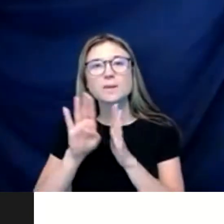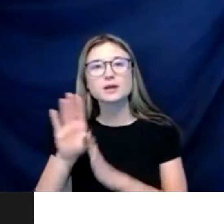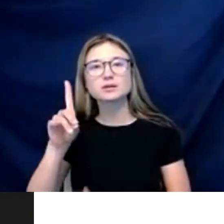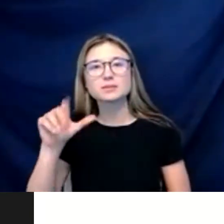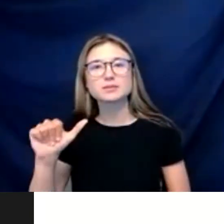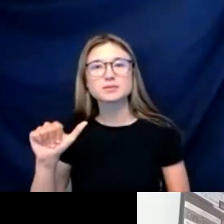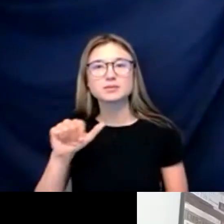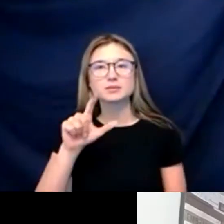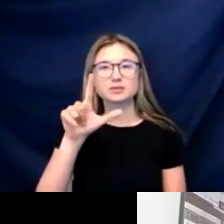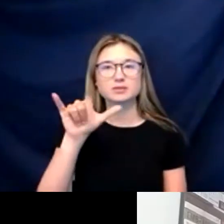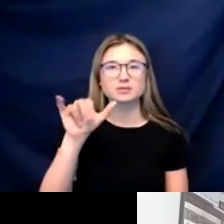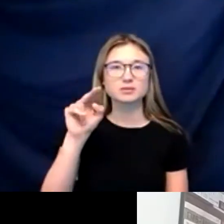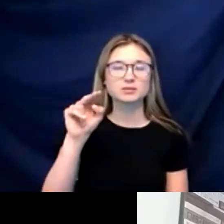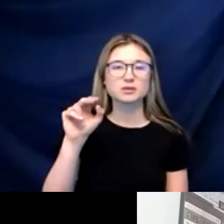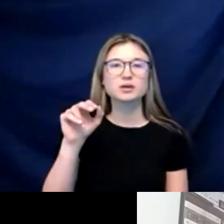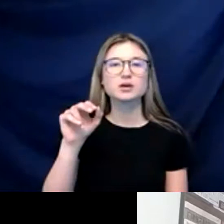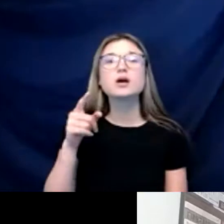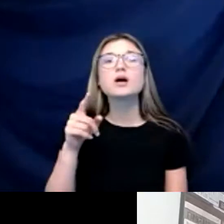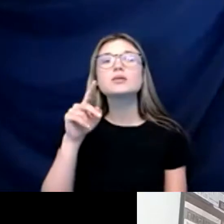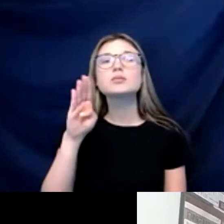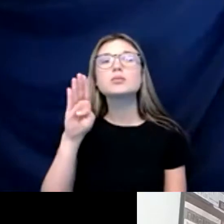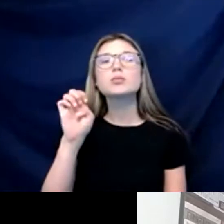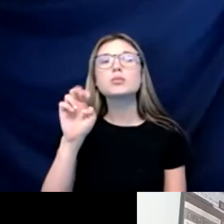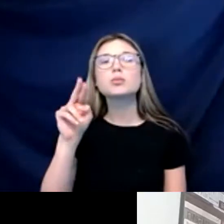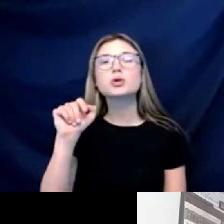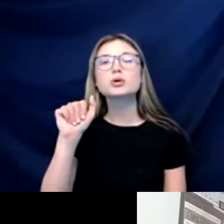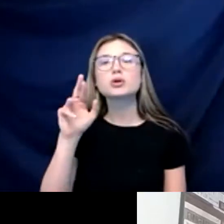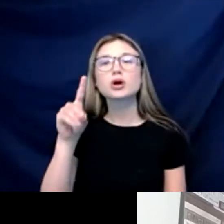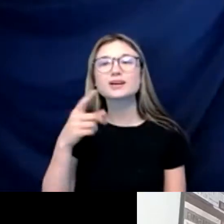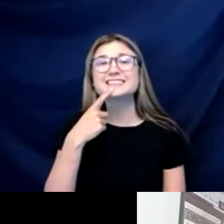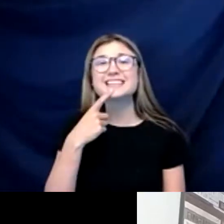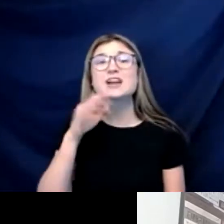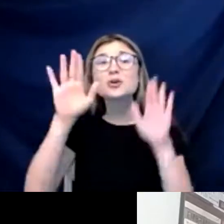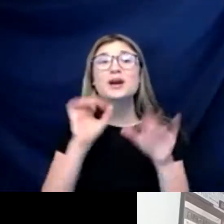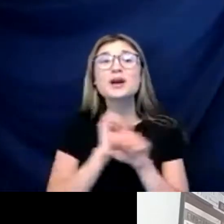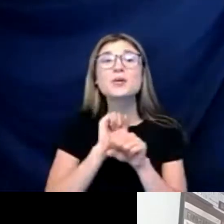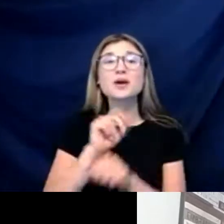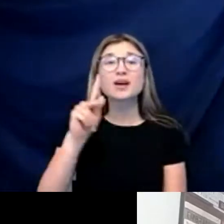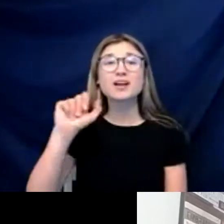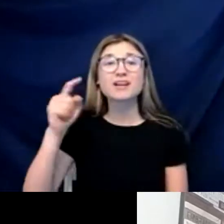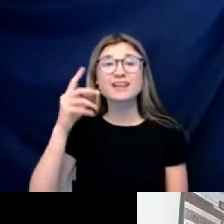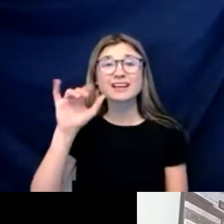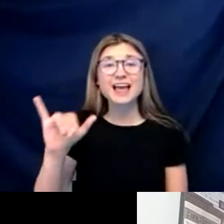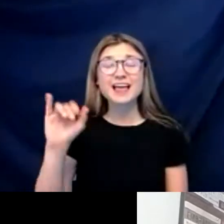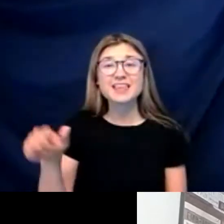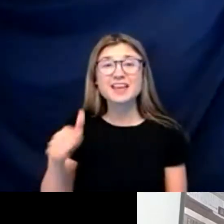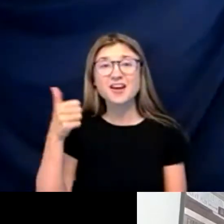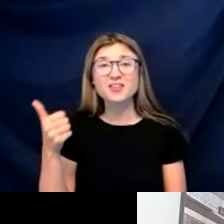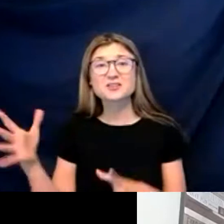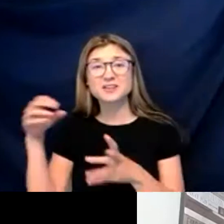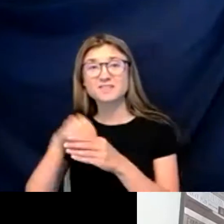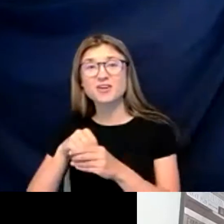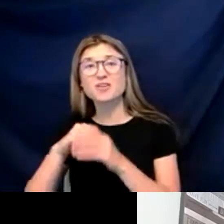Okay. And great work, Kathy. Let me say that. Kathy and Mary Kay and the rest of the dental task force, great work